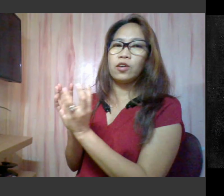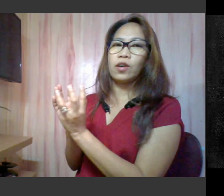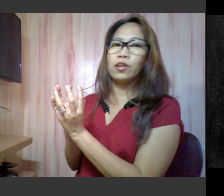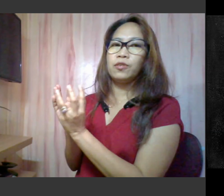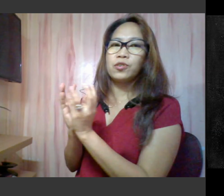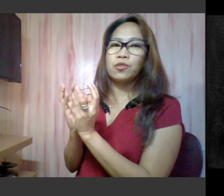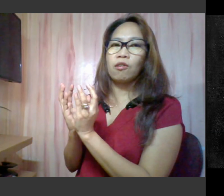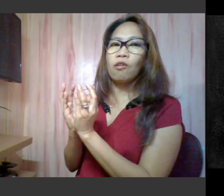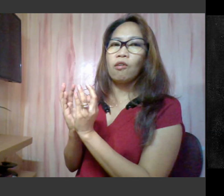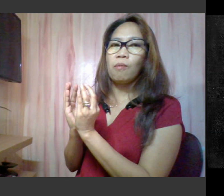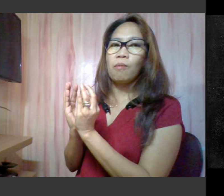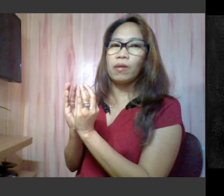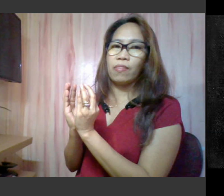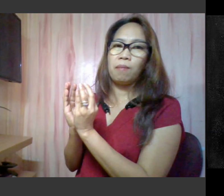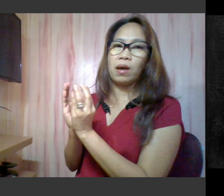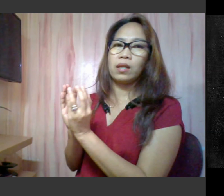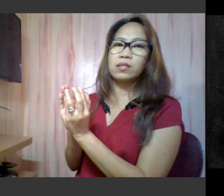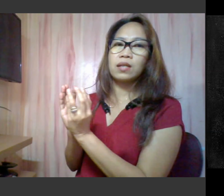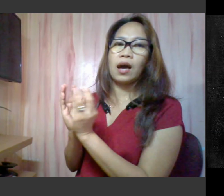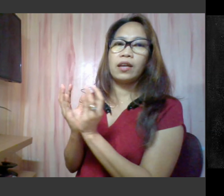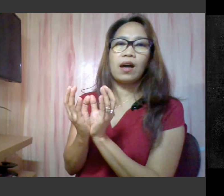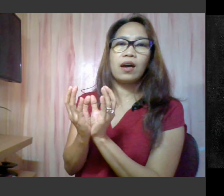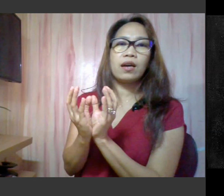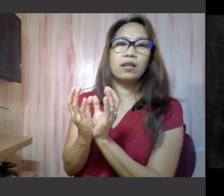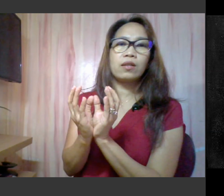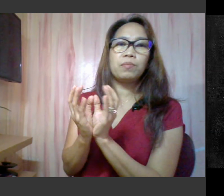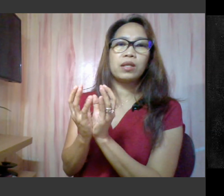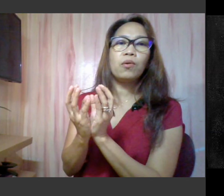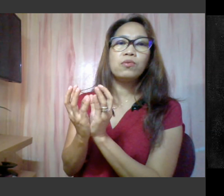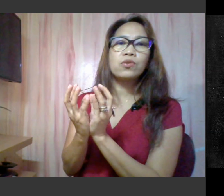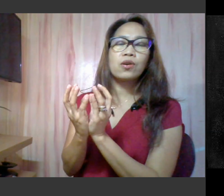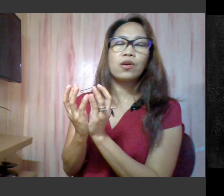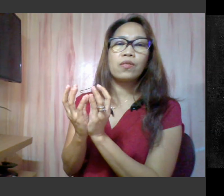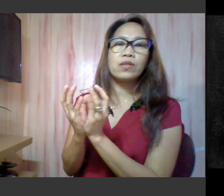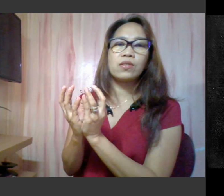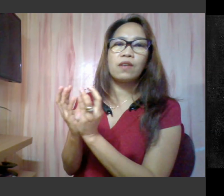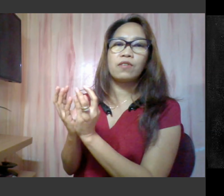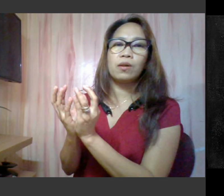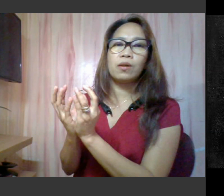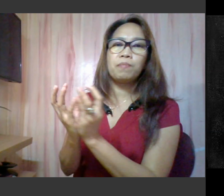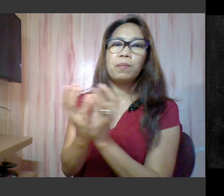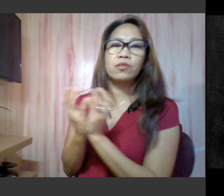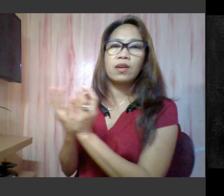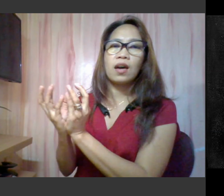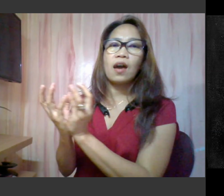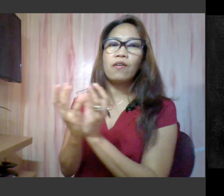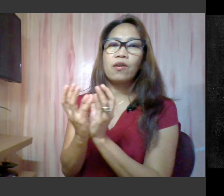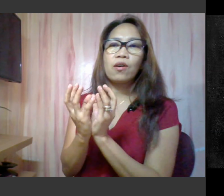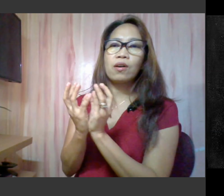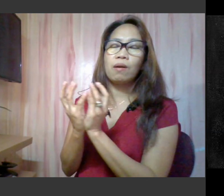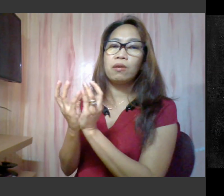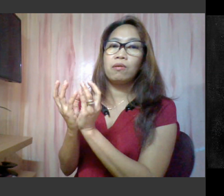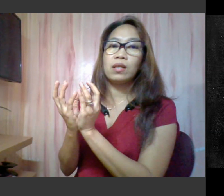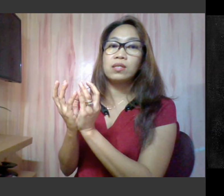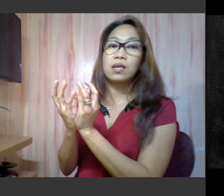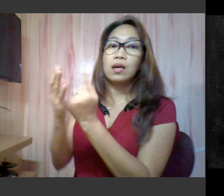quarantine, like you can use your claw, but then make it kind of like a little bit closer. These are several people